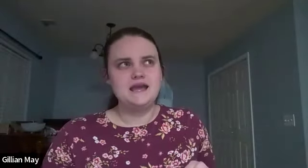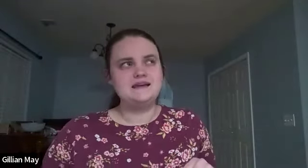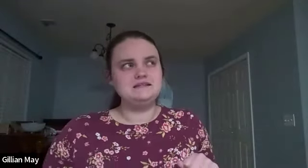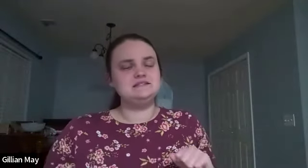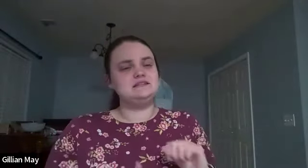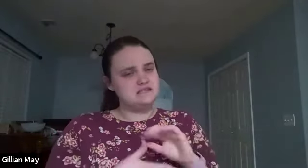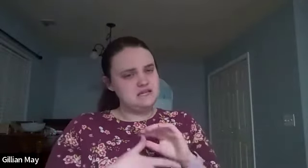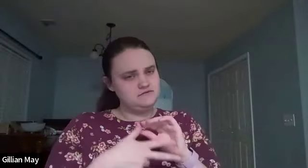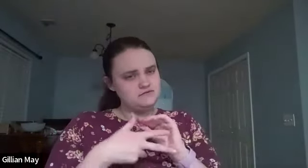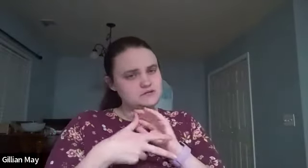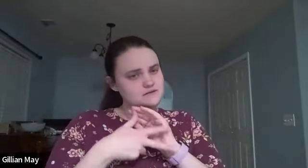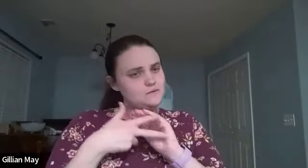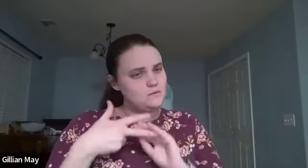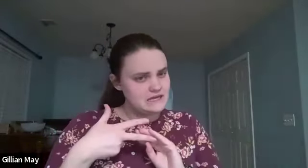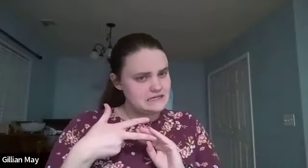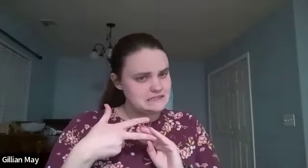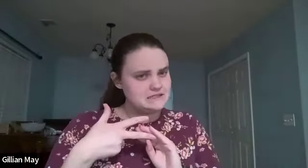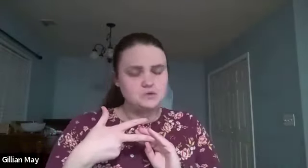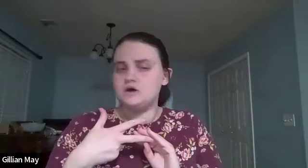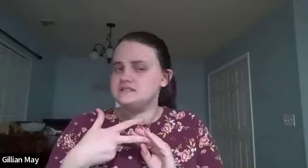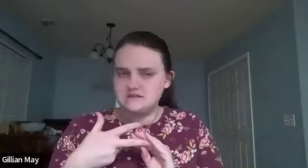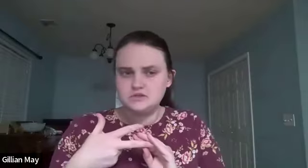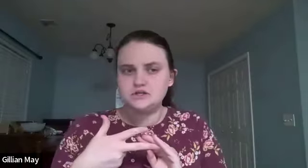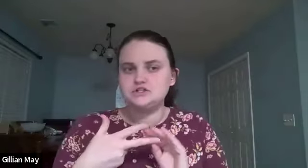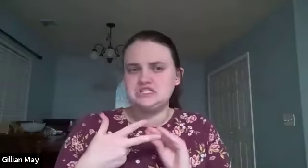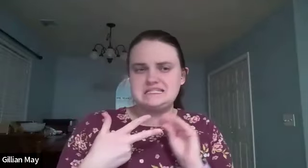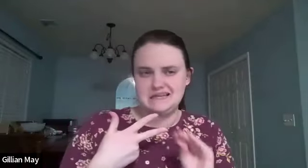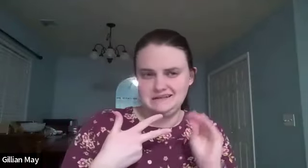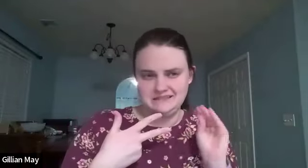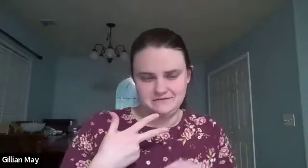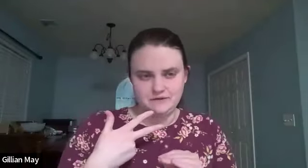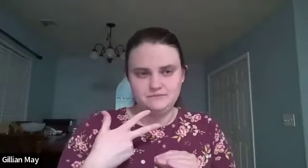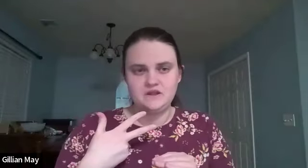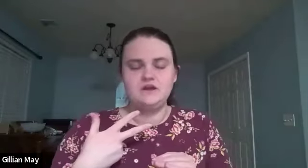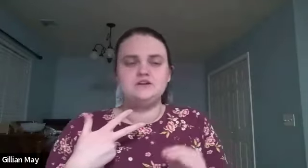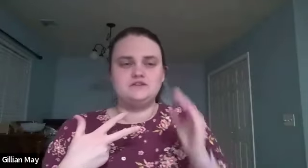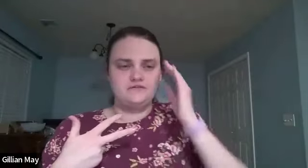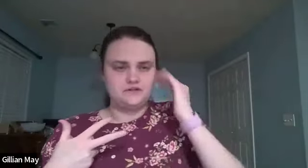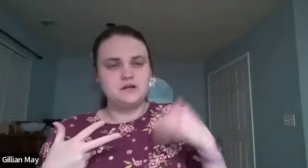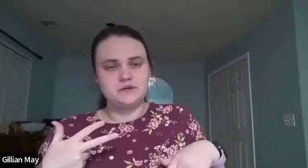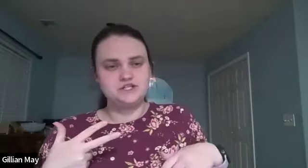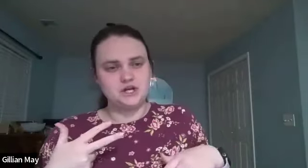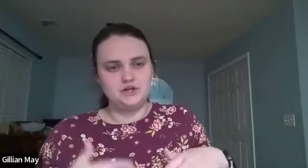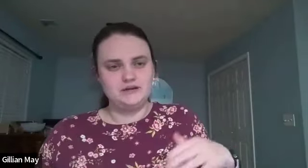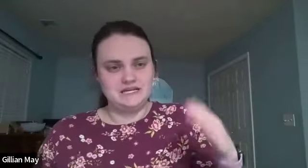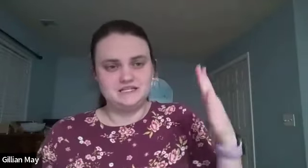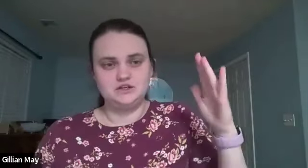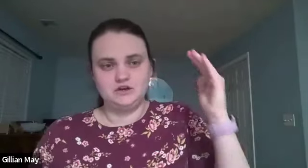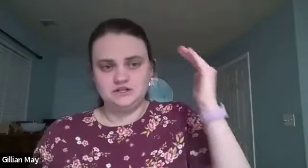Why does have 3 different ways. They're all similar, just slightly different. So the first one I'm going to show you is you're going to start